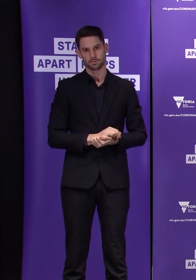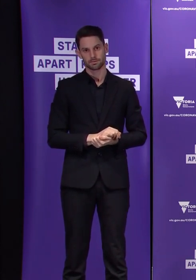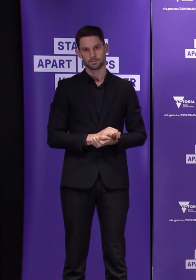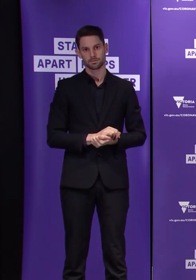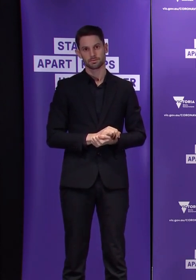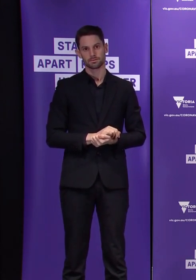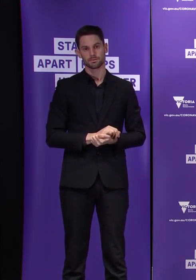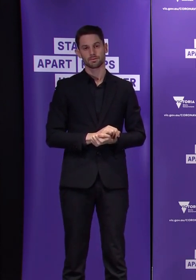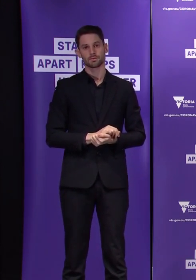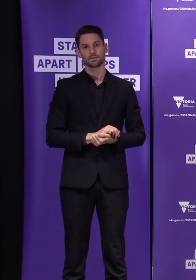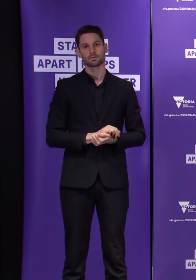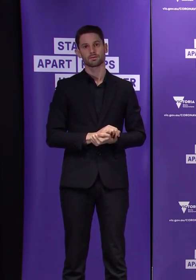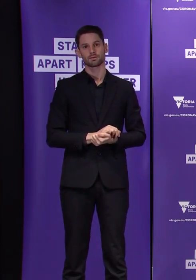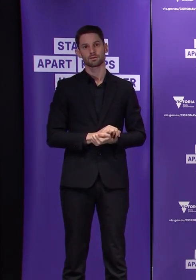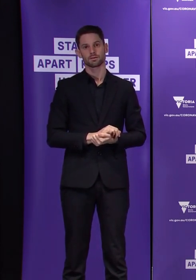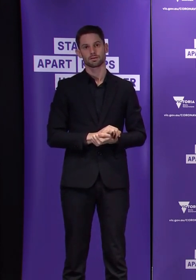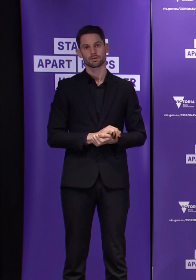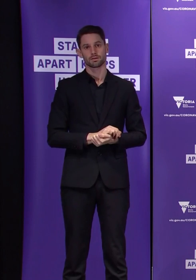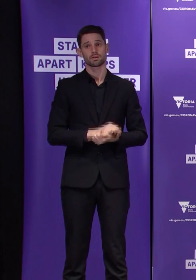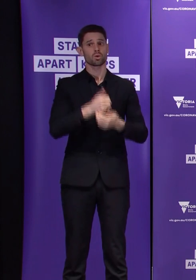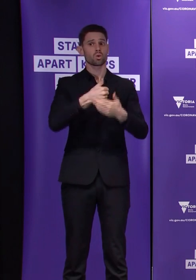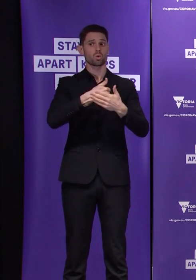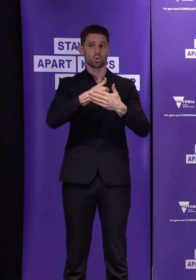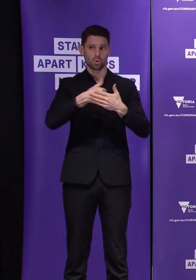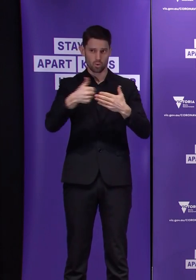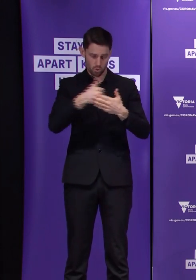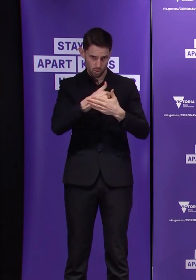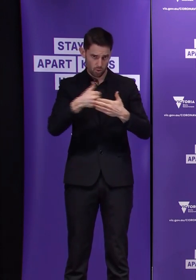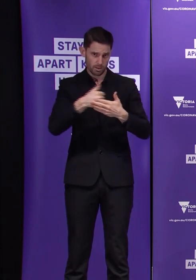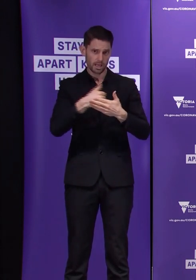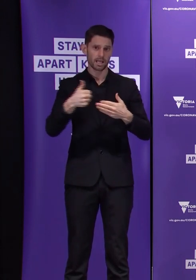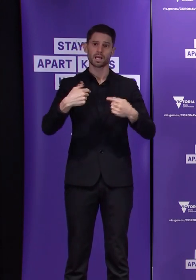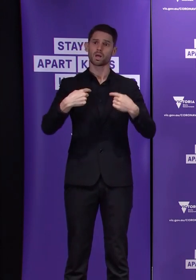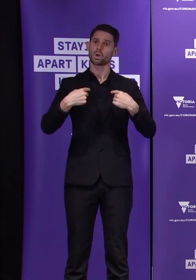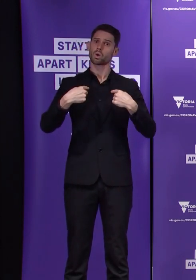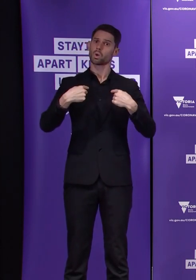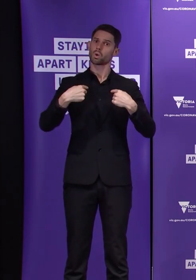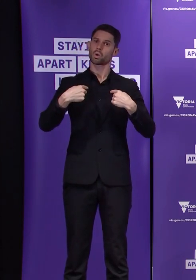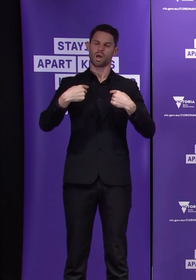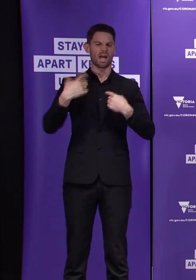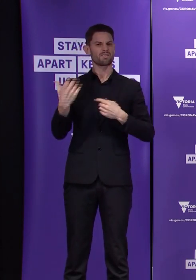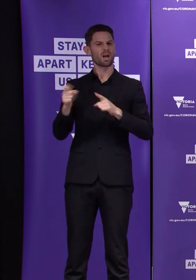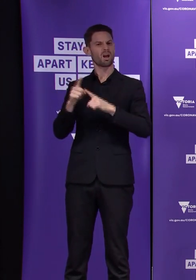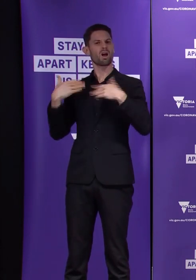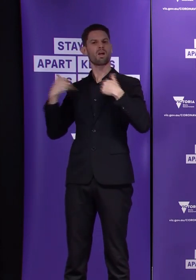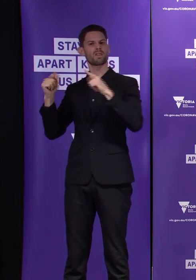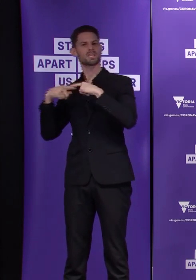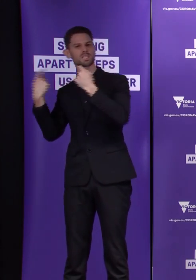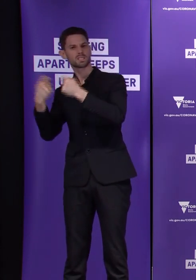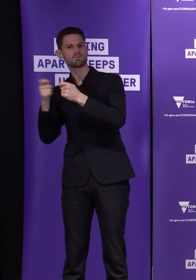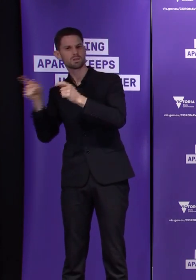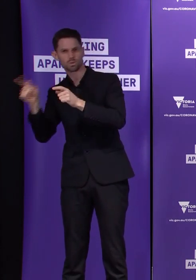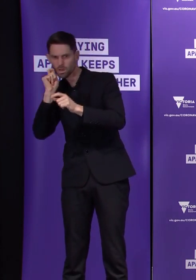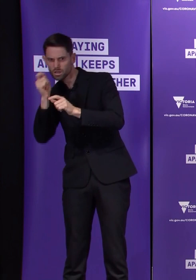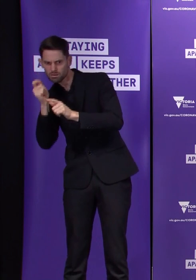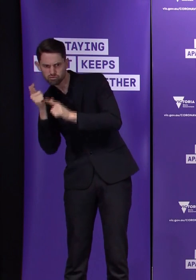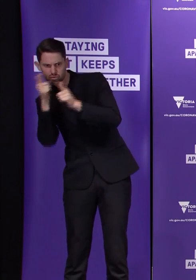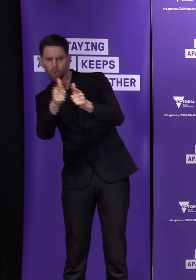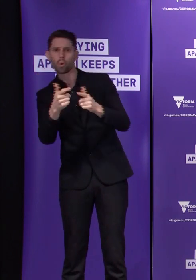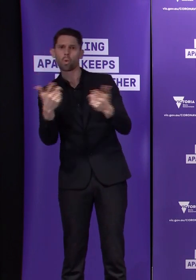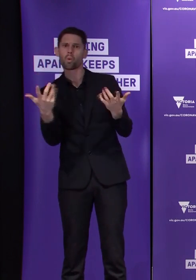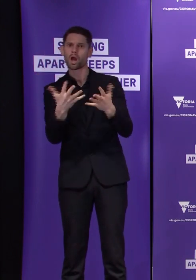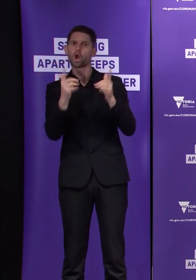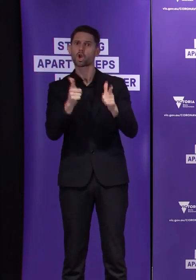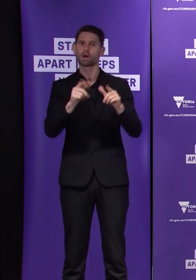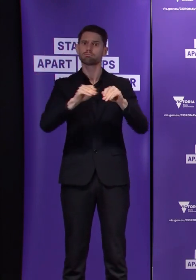separately. That's not messaging from this podium. That's very much a personal thing that's done by in the main our outbreak management teams.